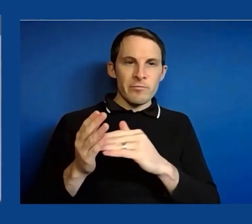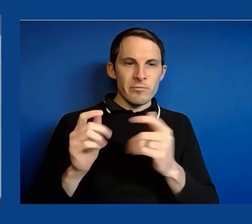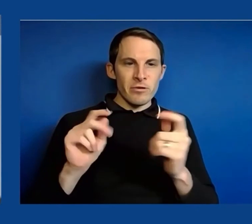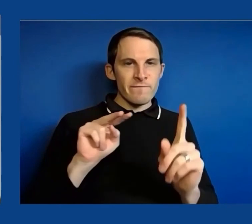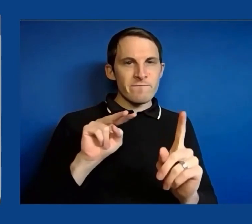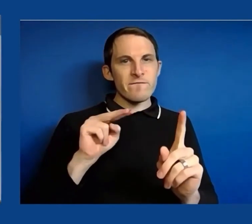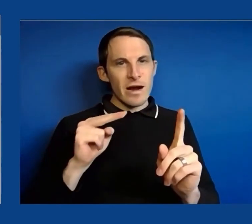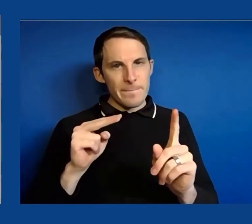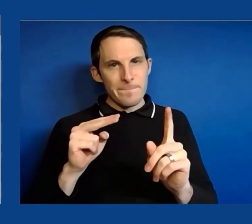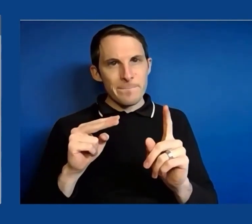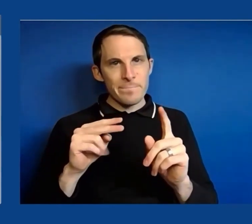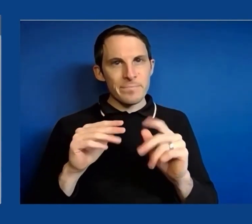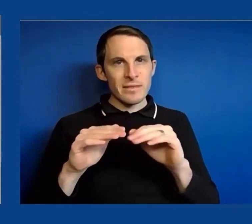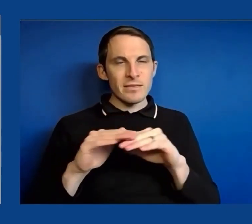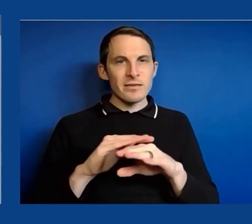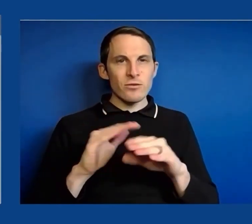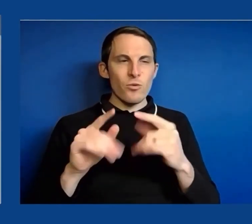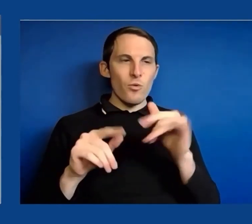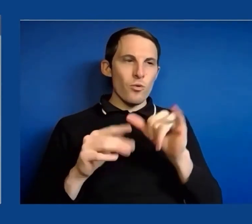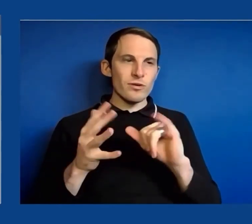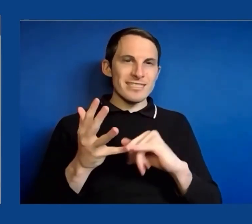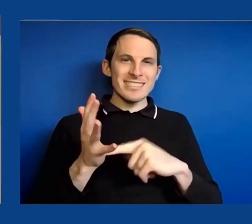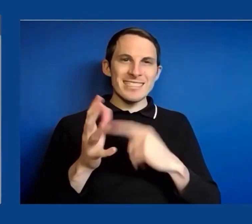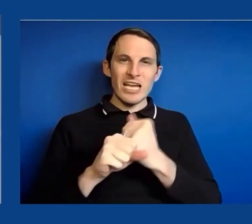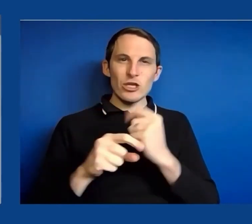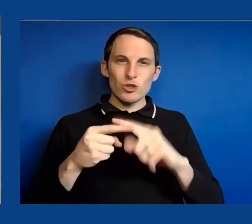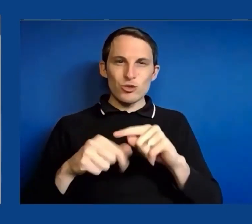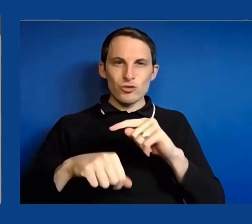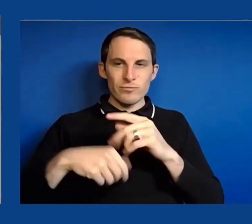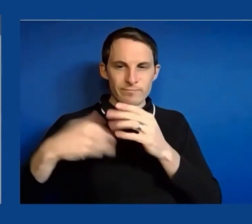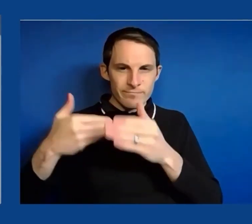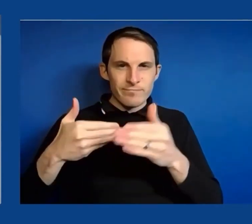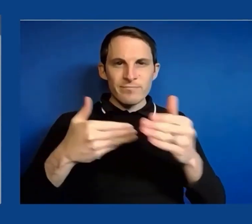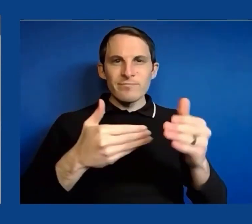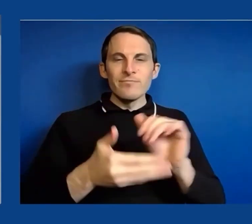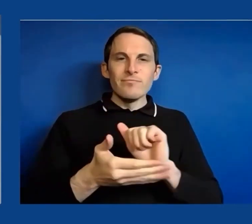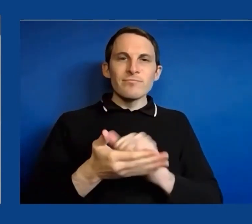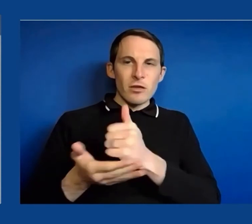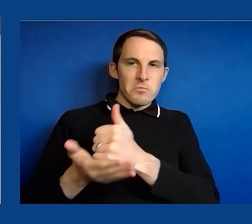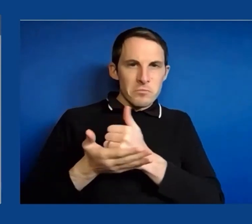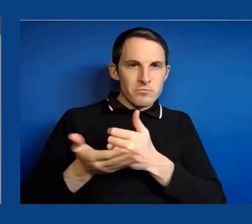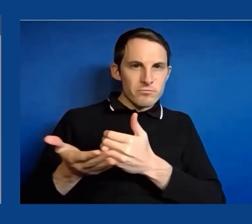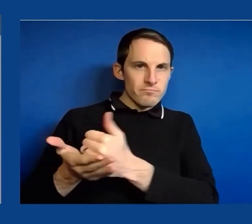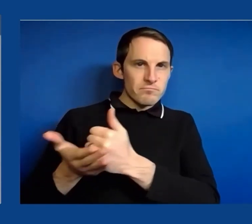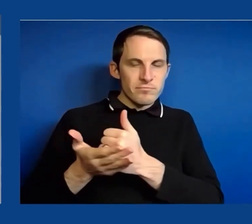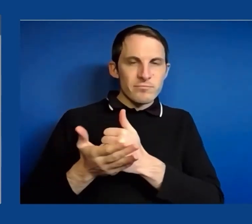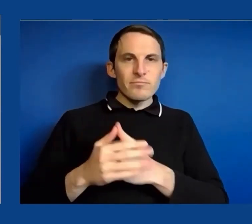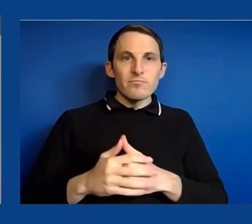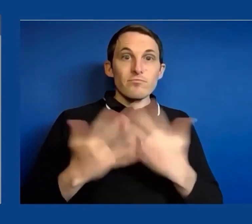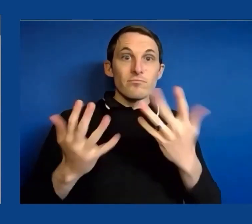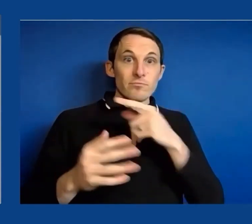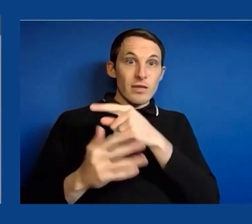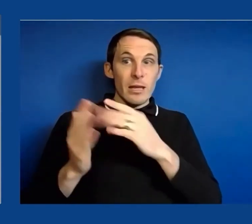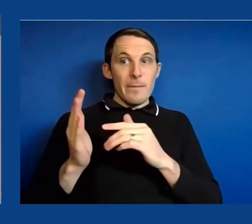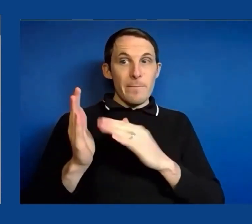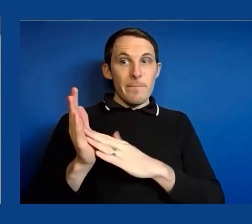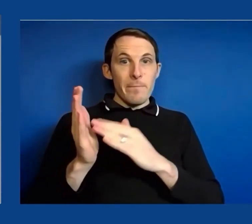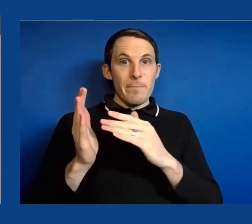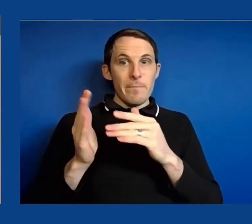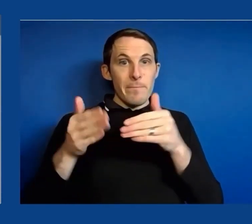that staging it. So that's how that methodological, I challenged it. I